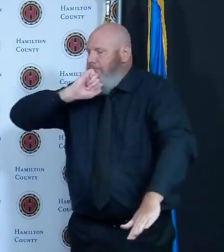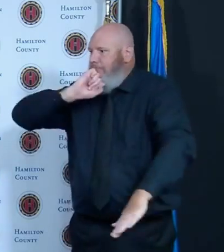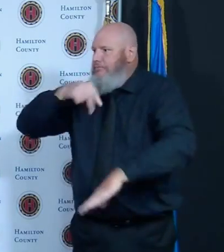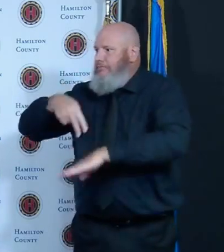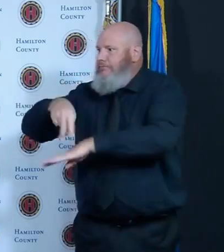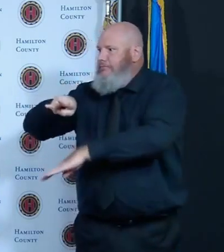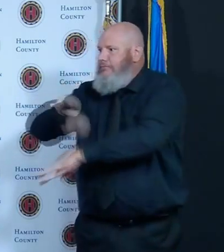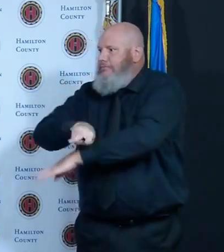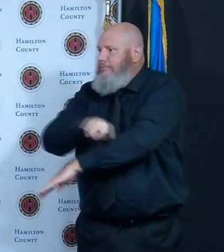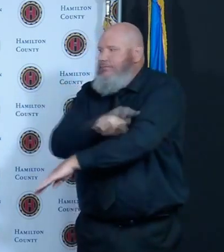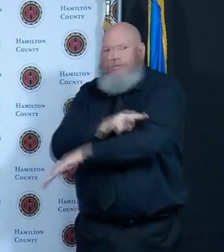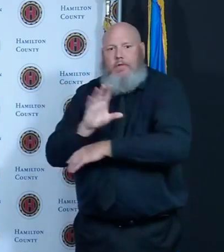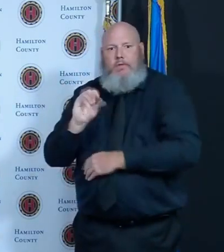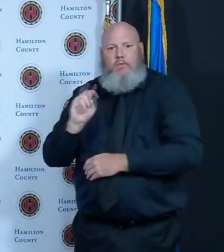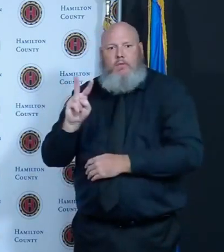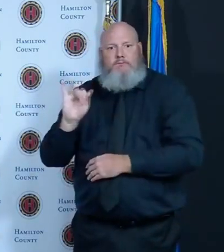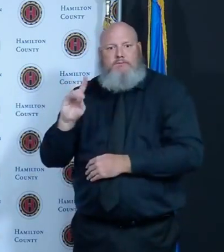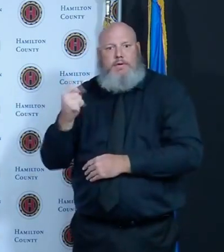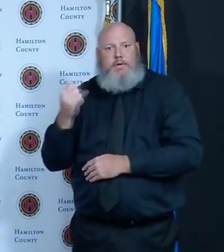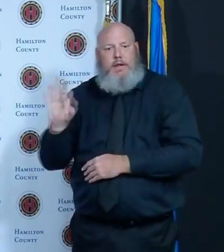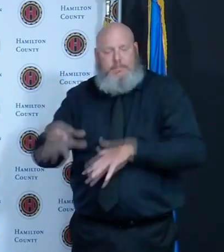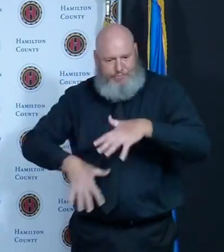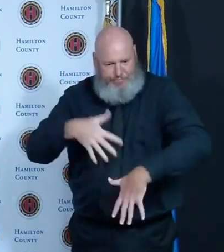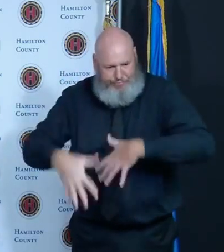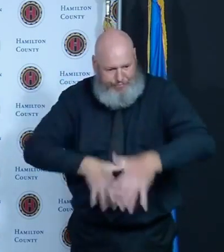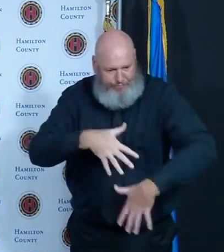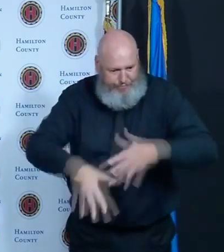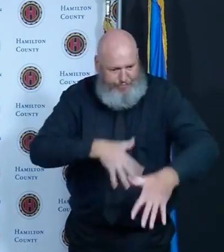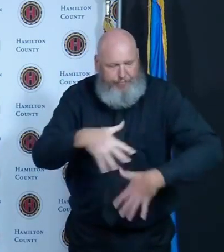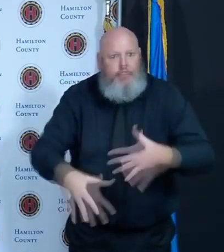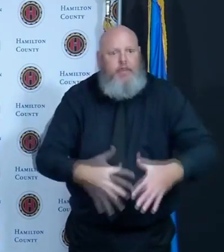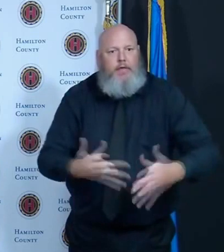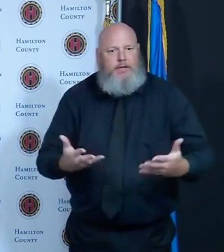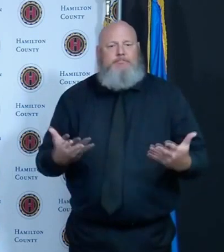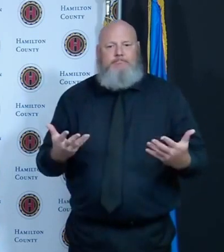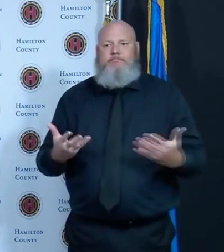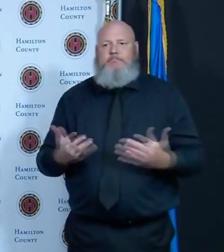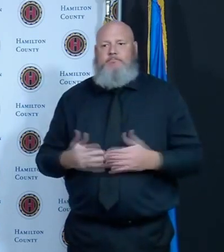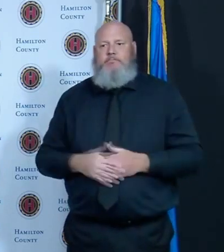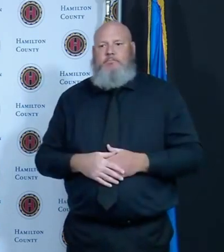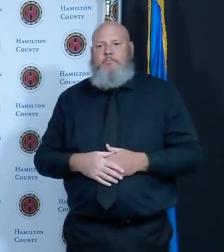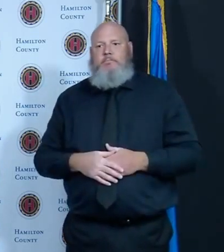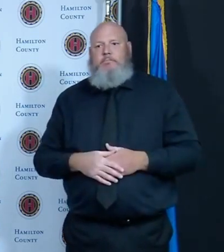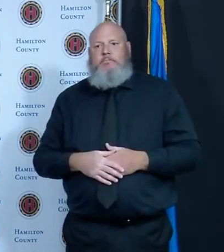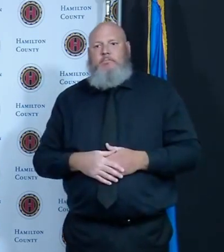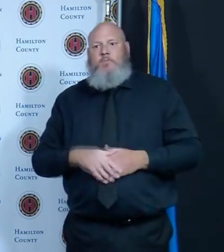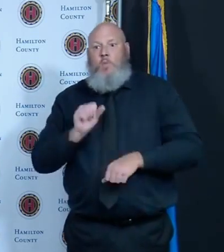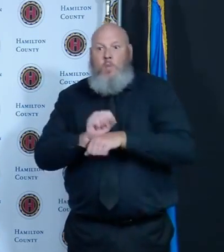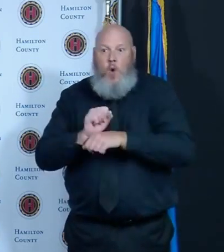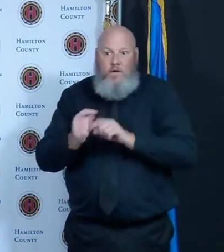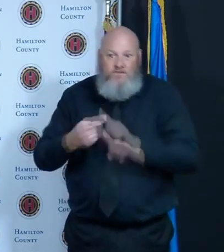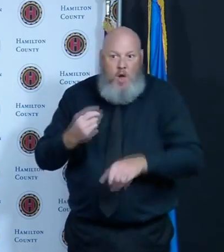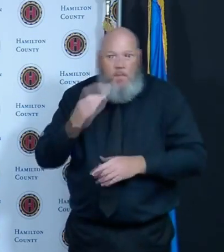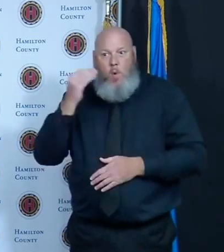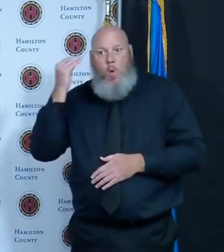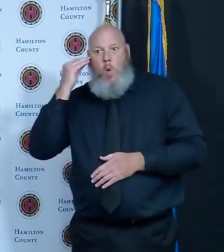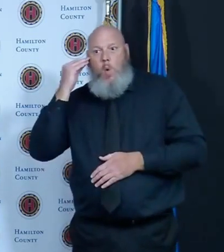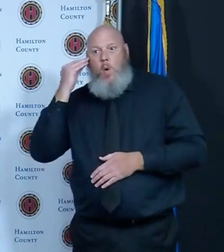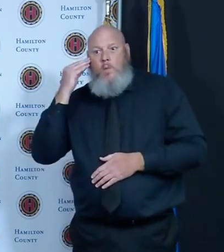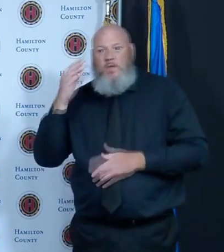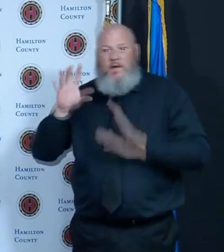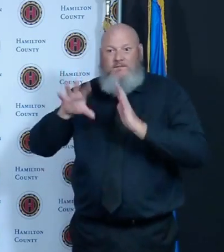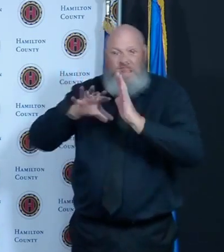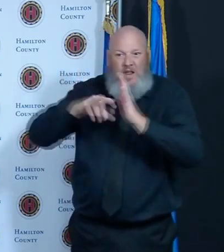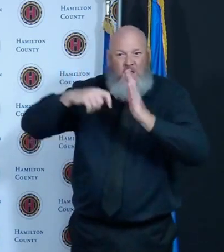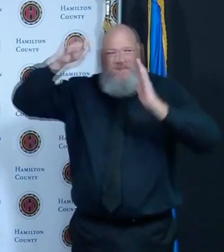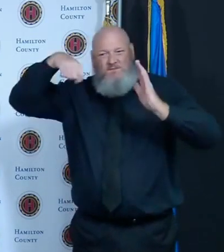4 weeks, we have all worked from home remotely, which for anybody who understands video production is a bit of a challenge. All of our